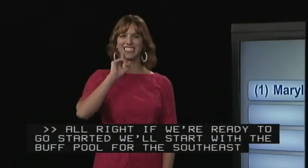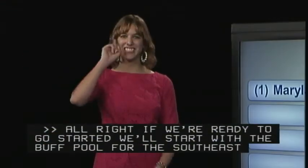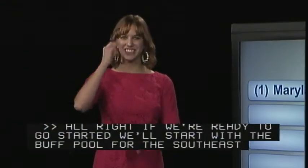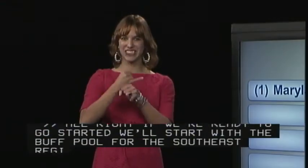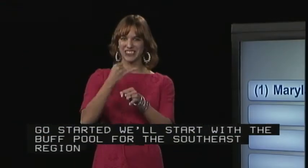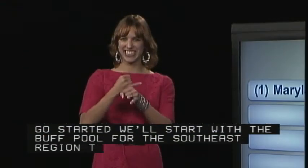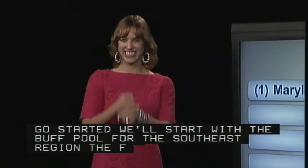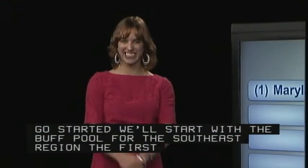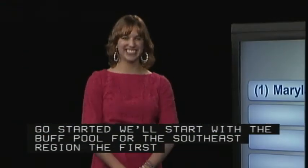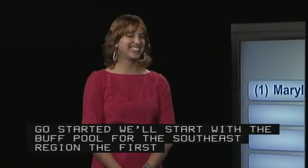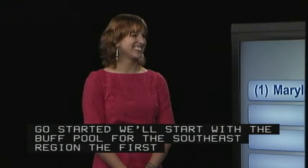Maryland School for the Deaf.